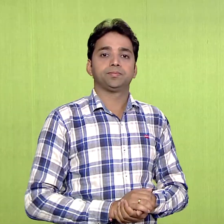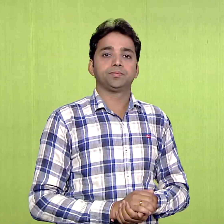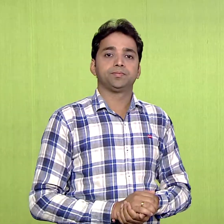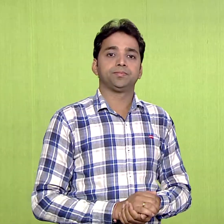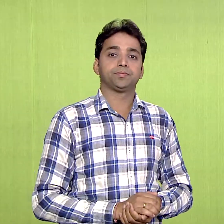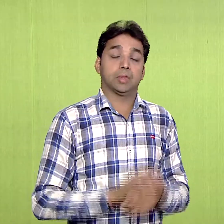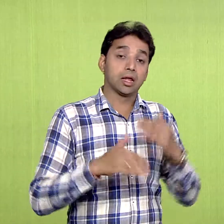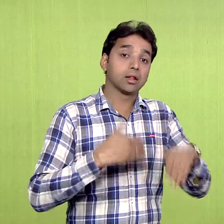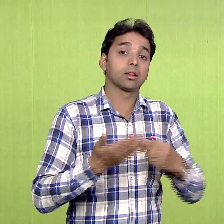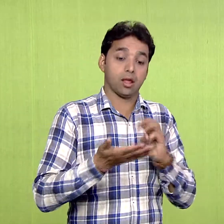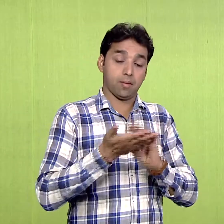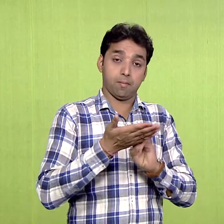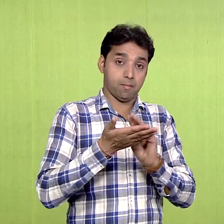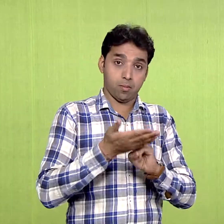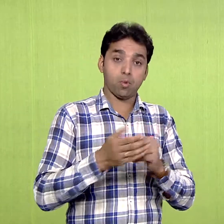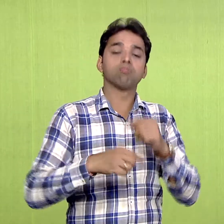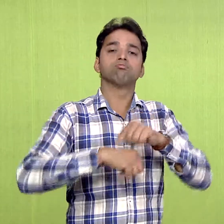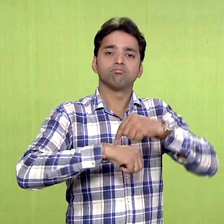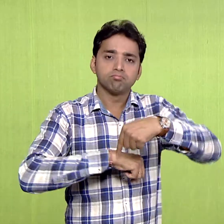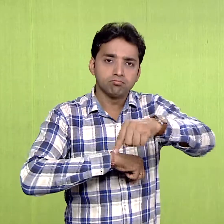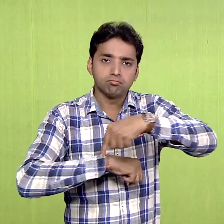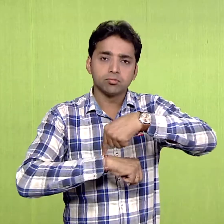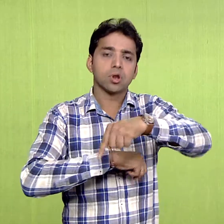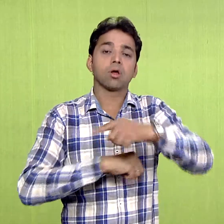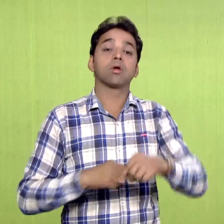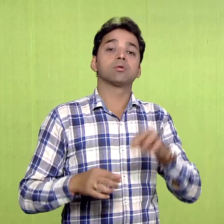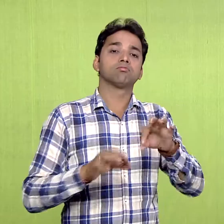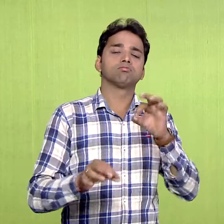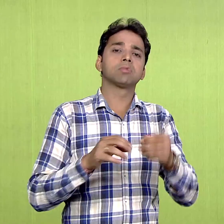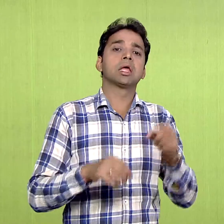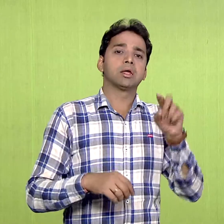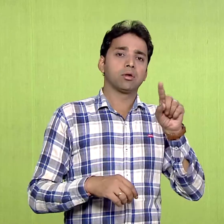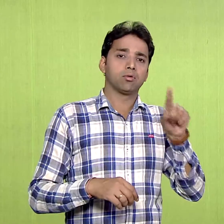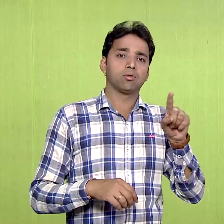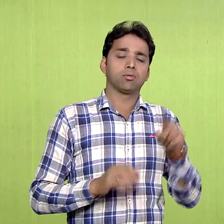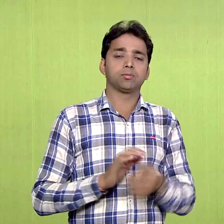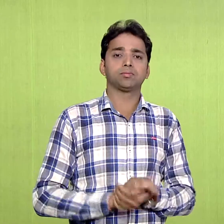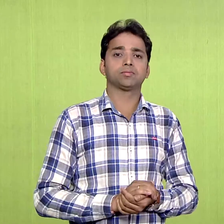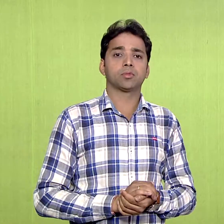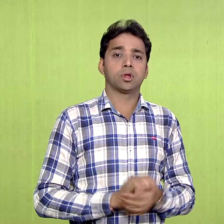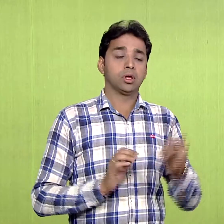In the Mauryan period, which is 322 to 182